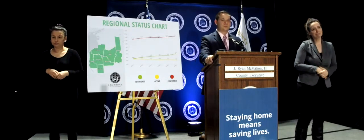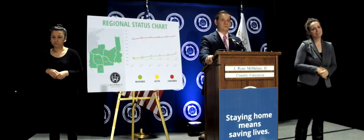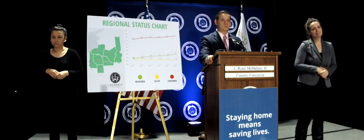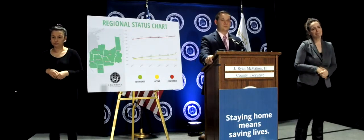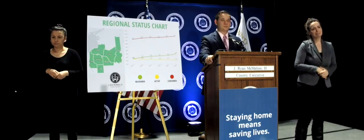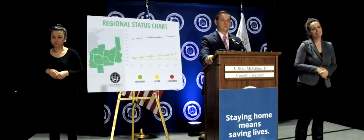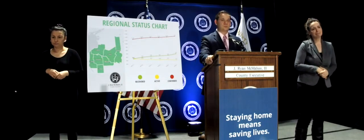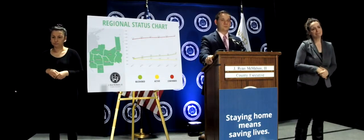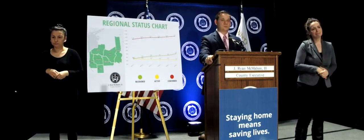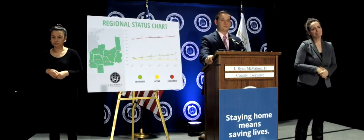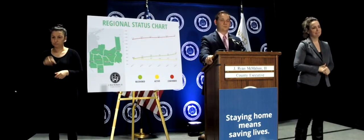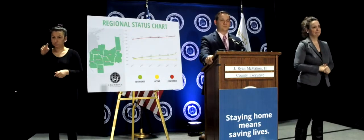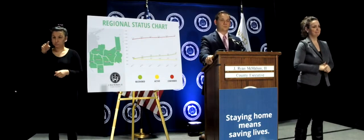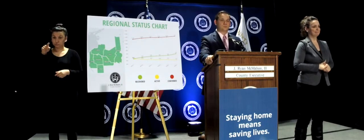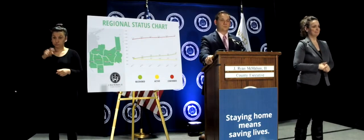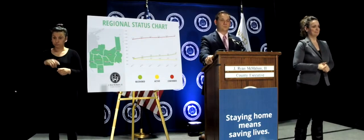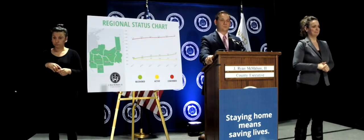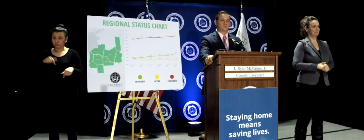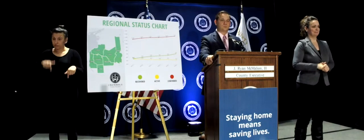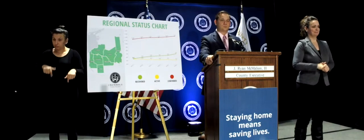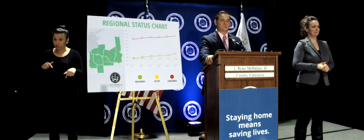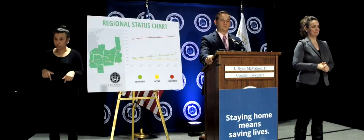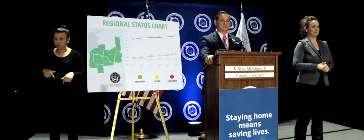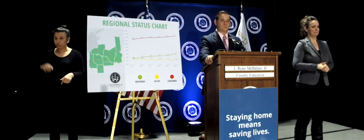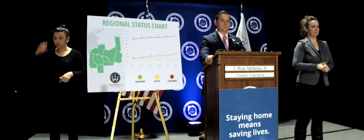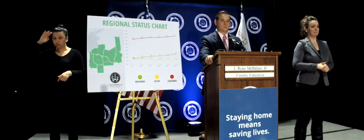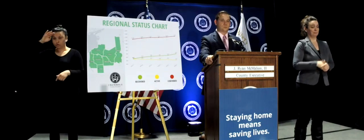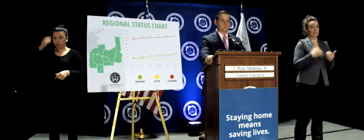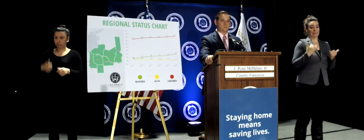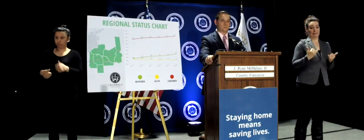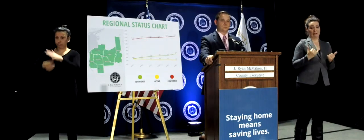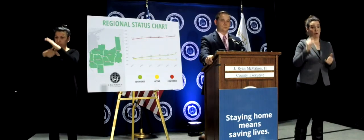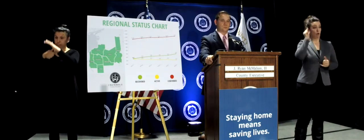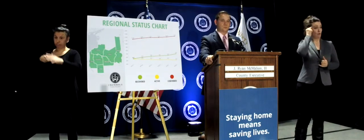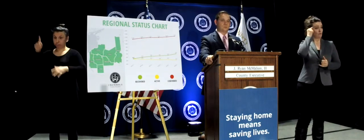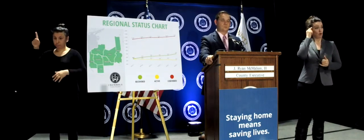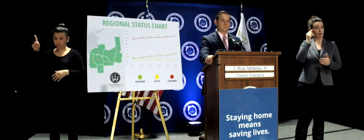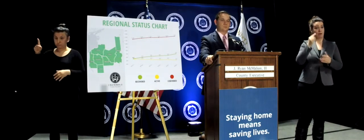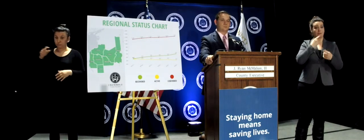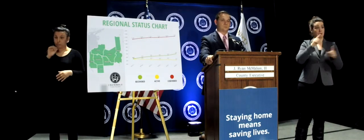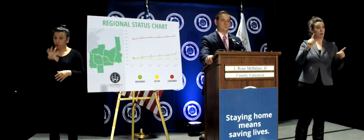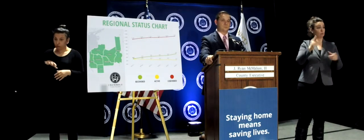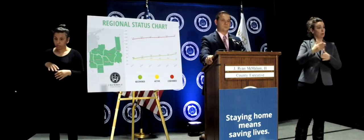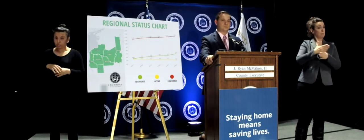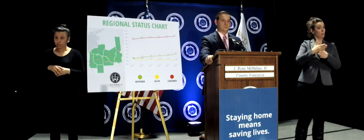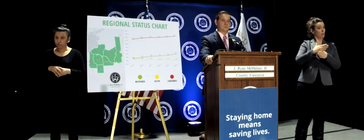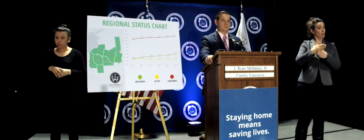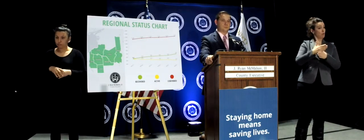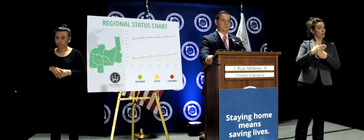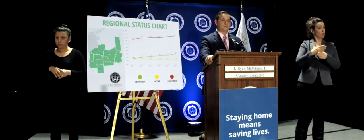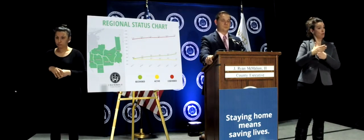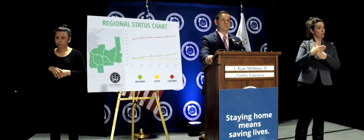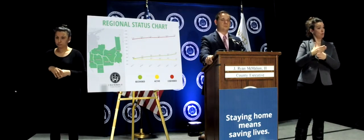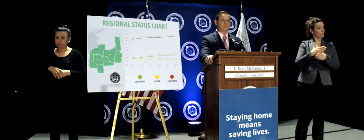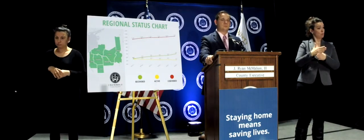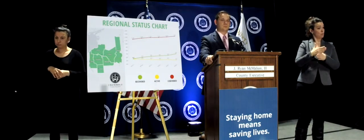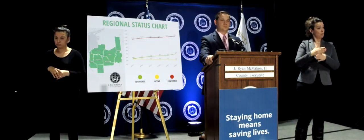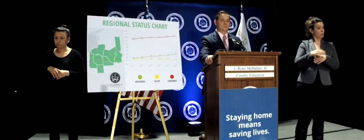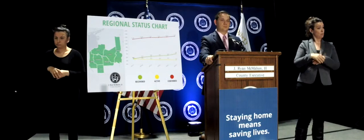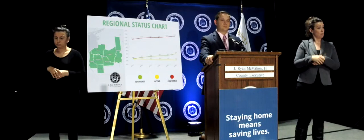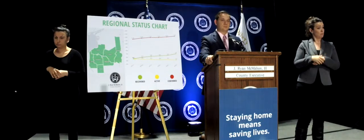Ryan, today the governor announced a partnership with Michael Bloomberg to fund and develop a tracing